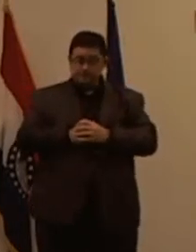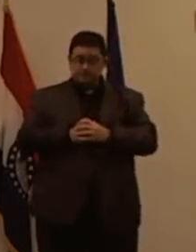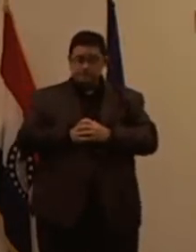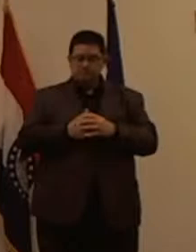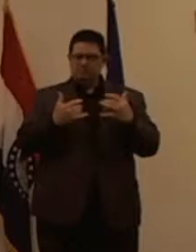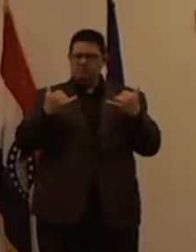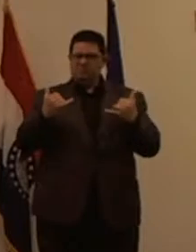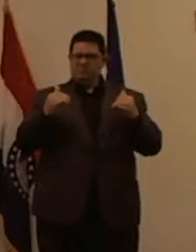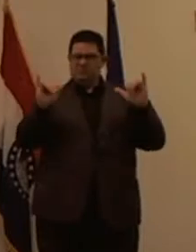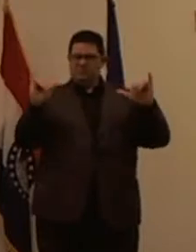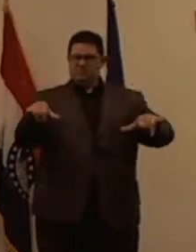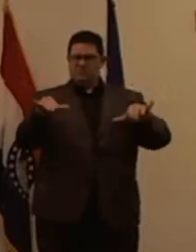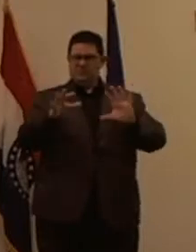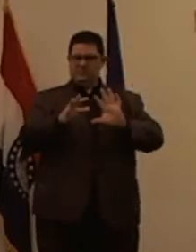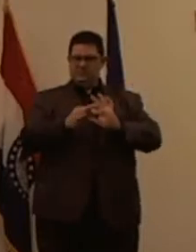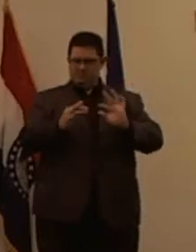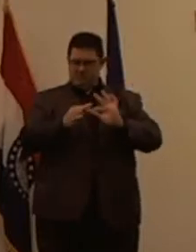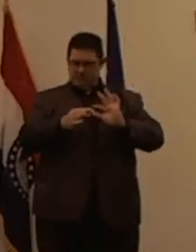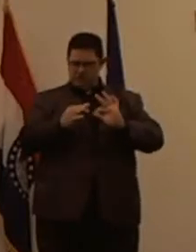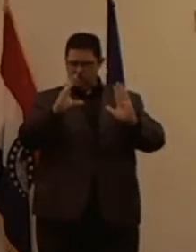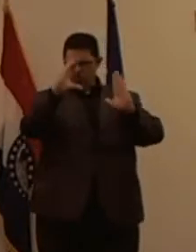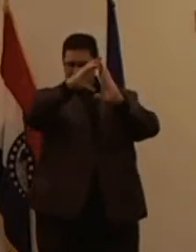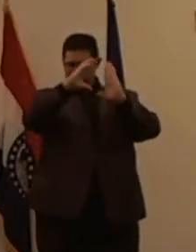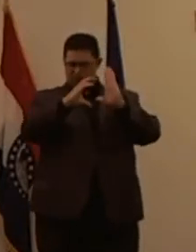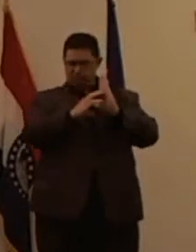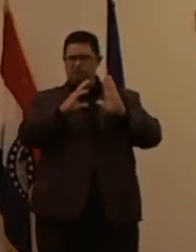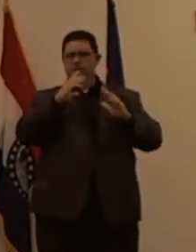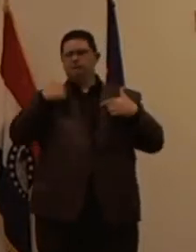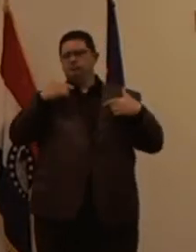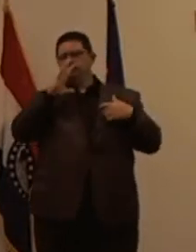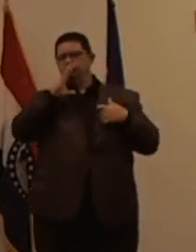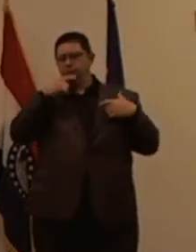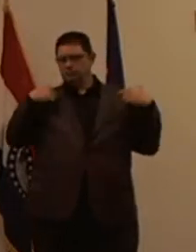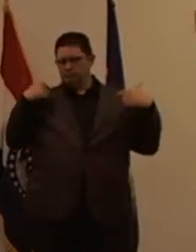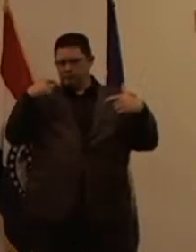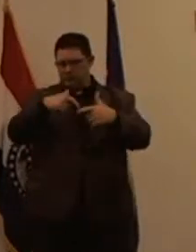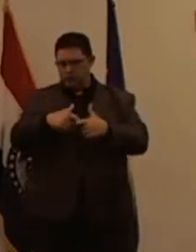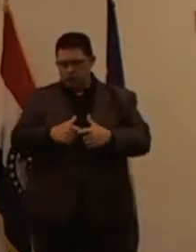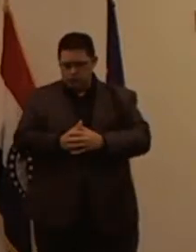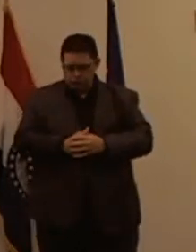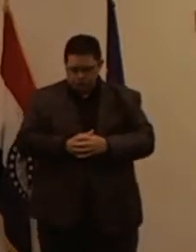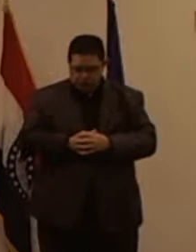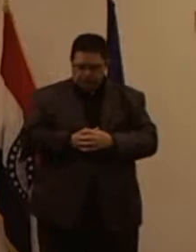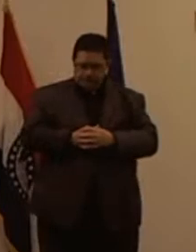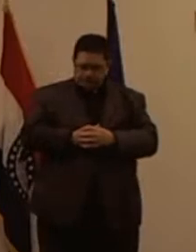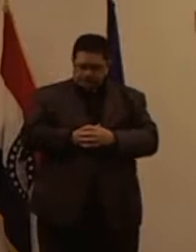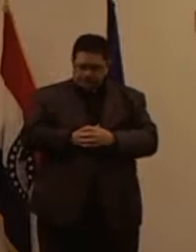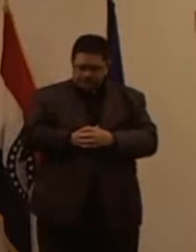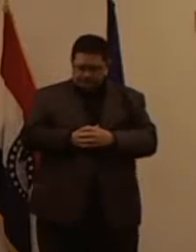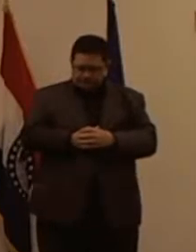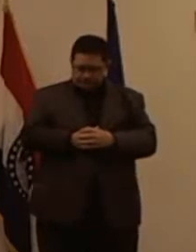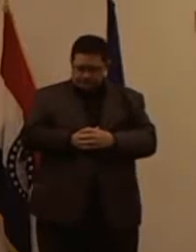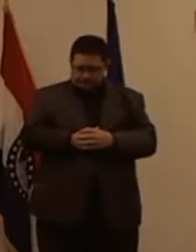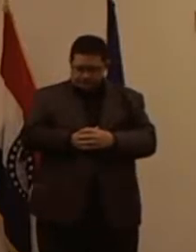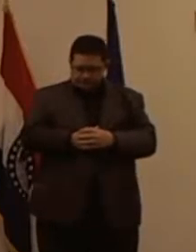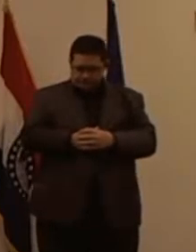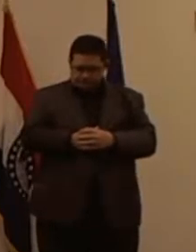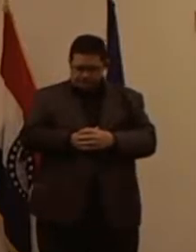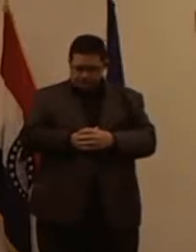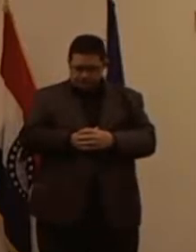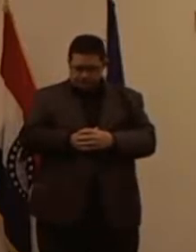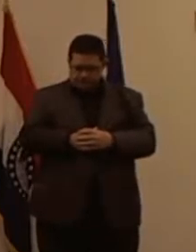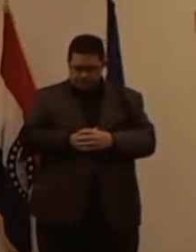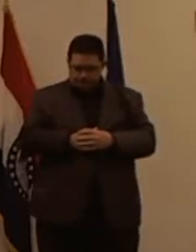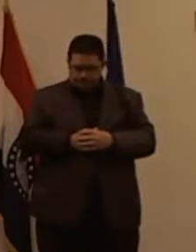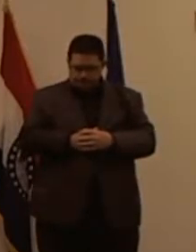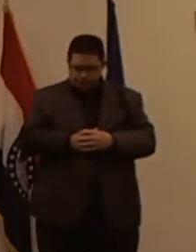es Lourdes Treviño Bailón. Soy la cofundadora de STL Juntos, una organización que se